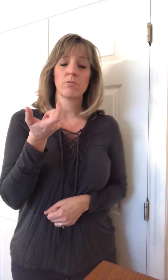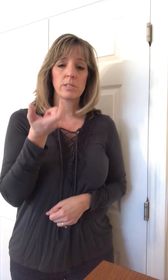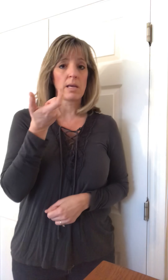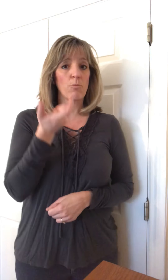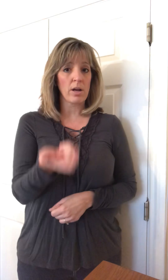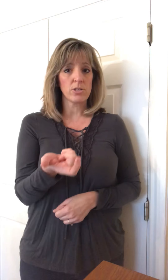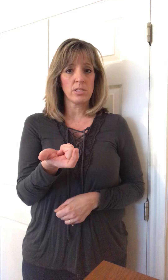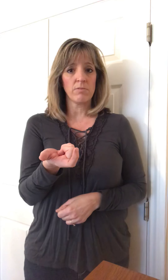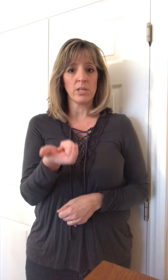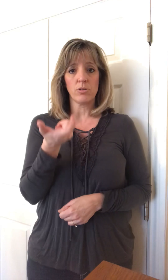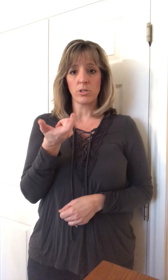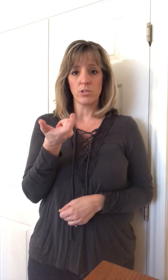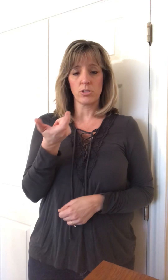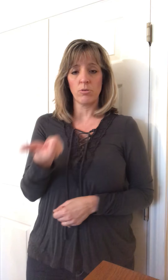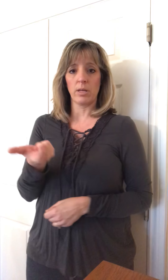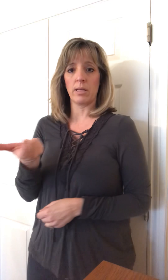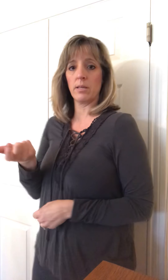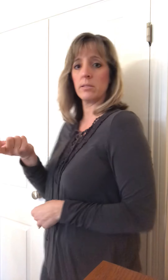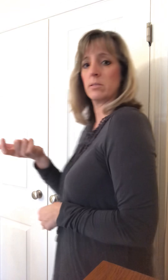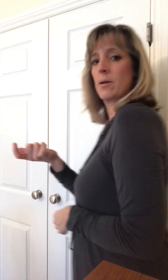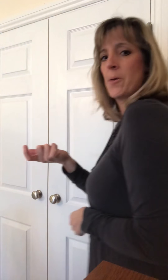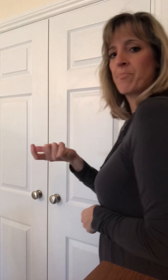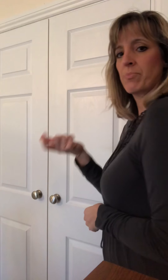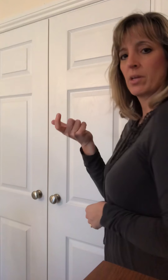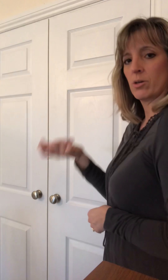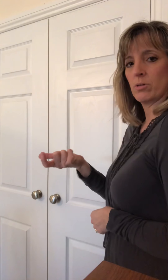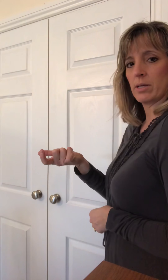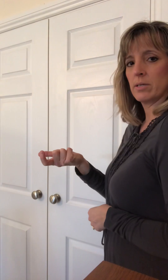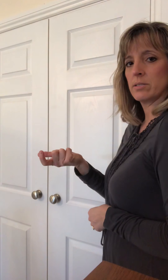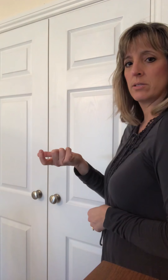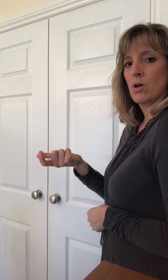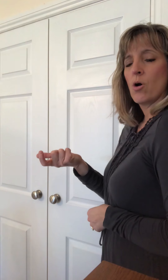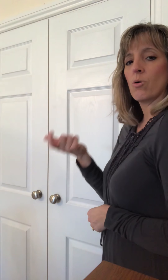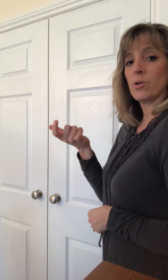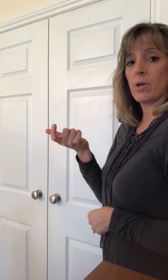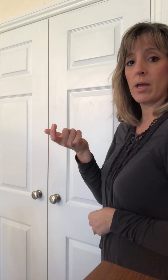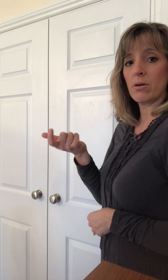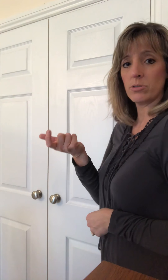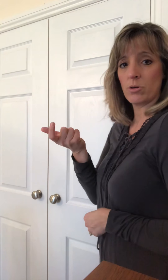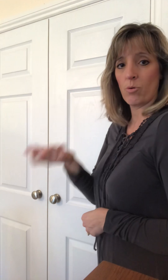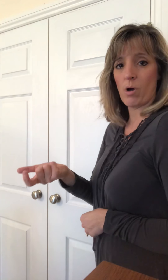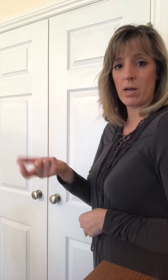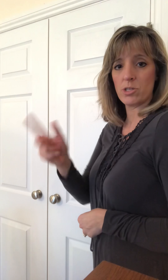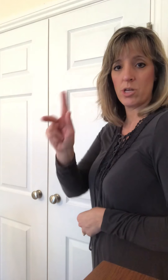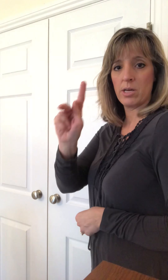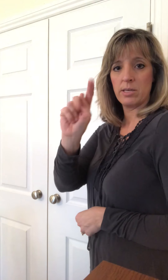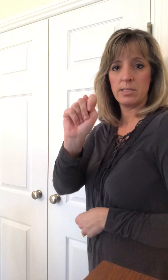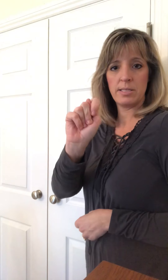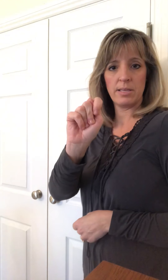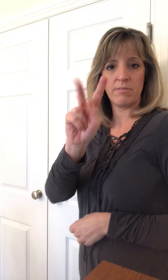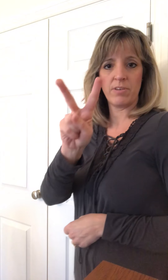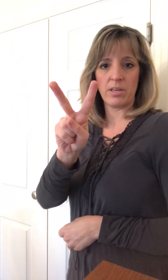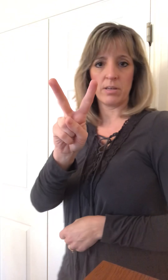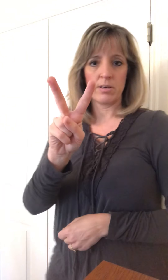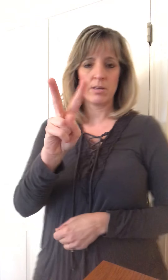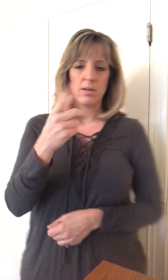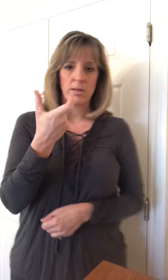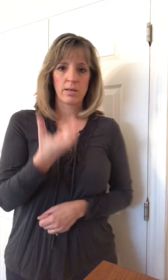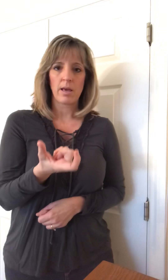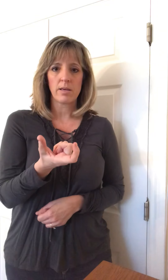want to say watch TV, you can just go like this. You can go like this, or you can also go watch TV. Okay,